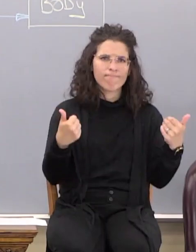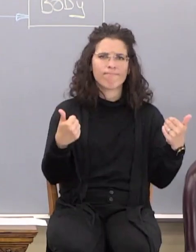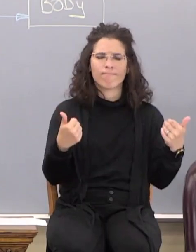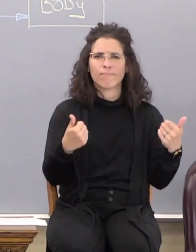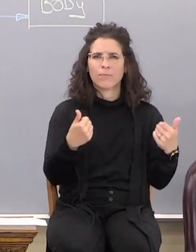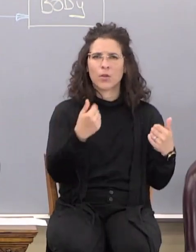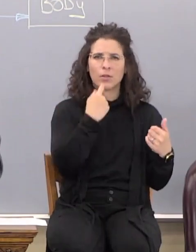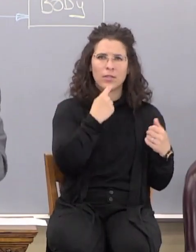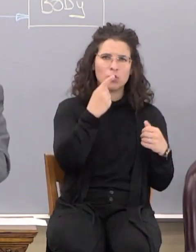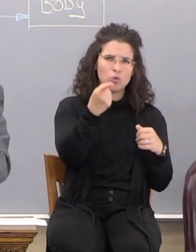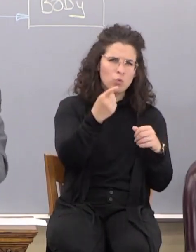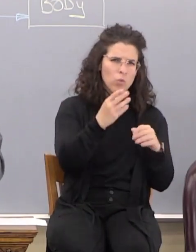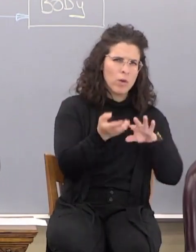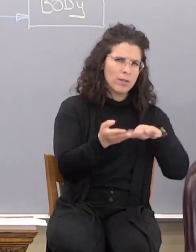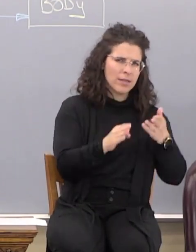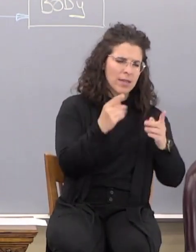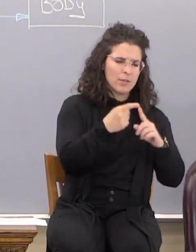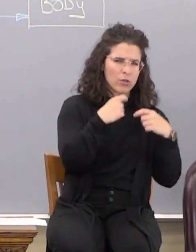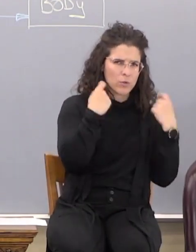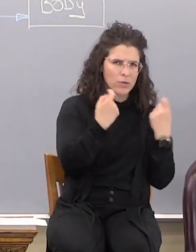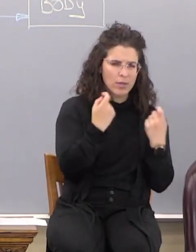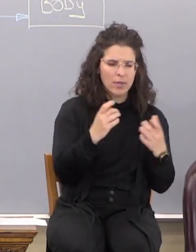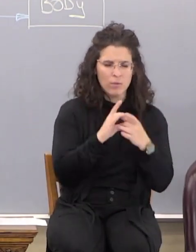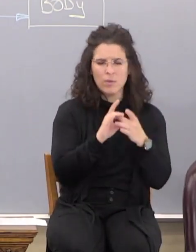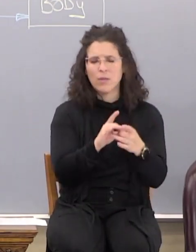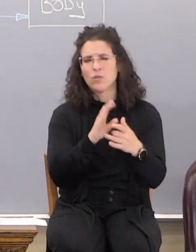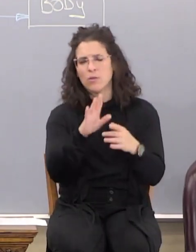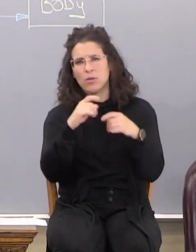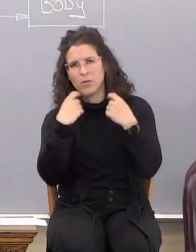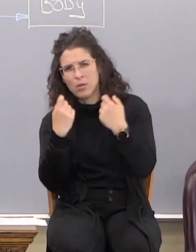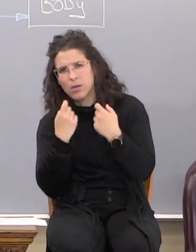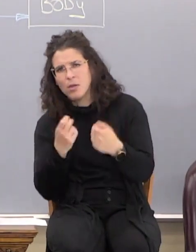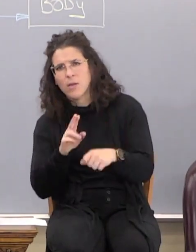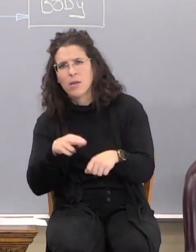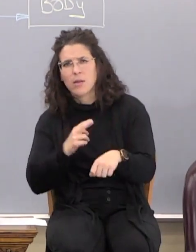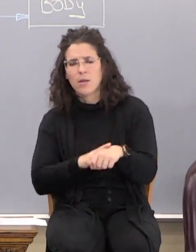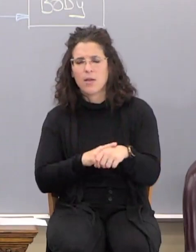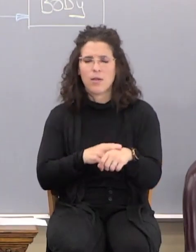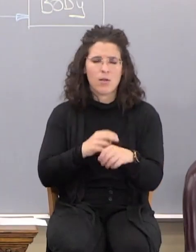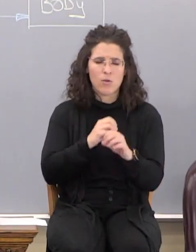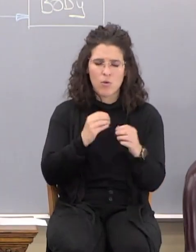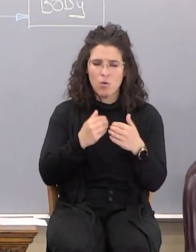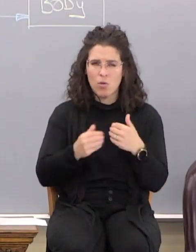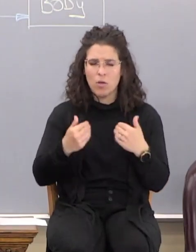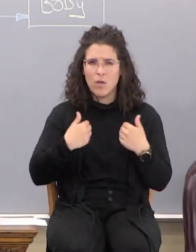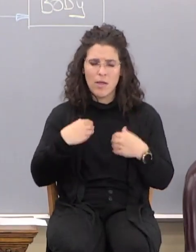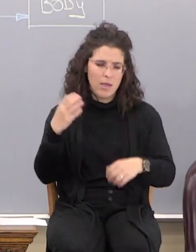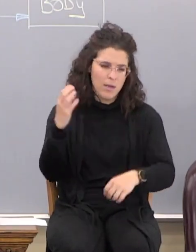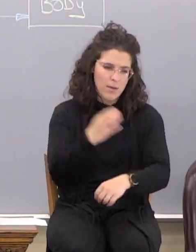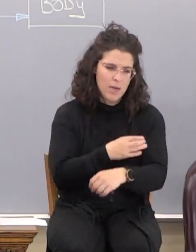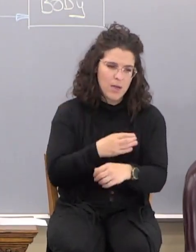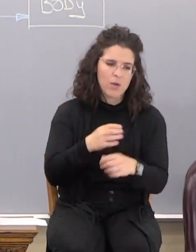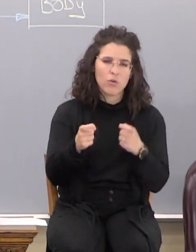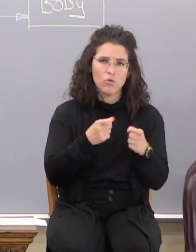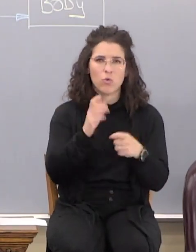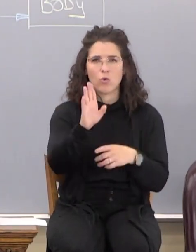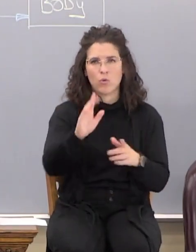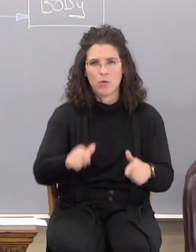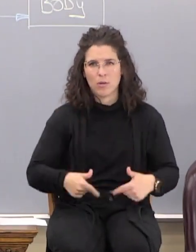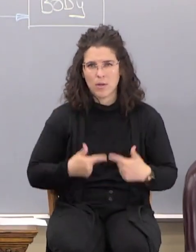you're dead to sin, in relationship to your sinning and your sin nature, it no longer has the power to control your